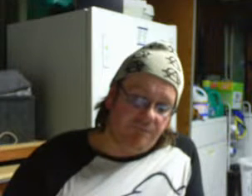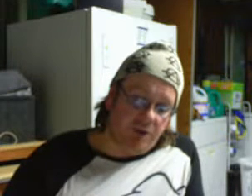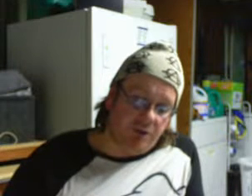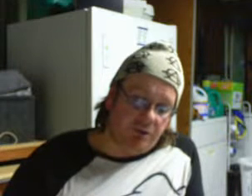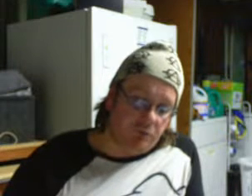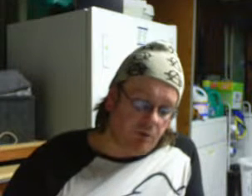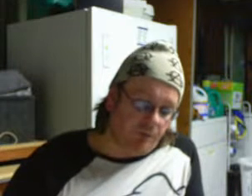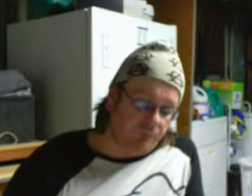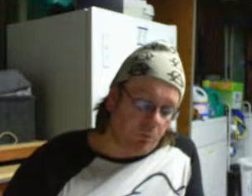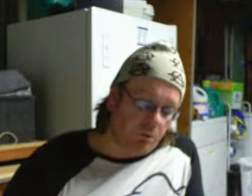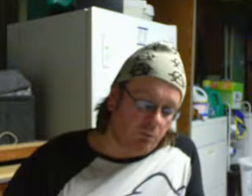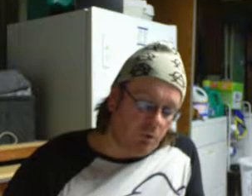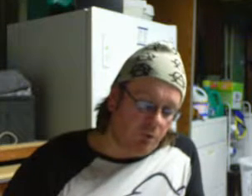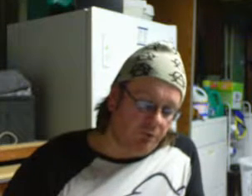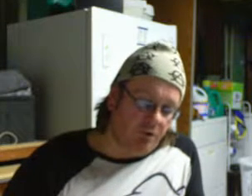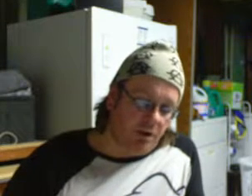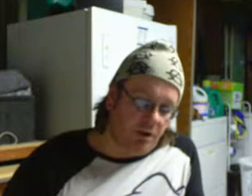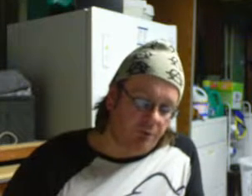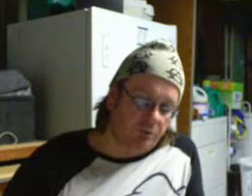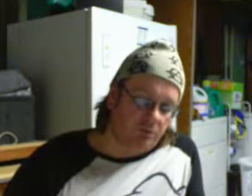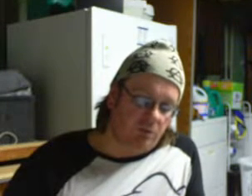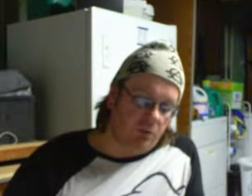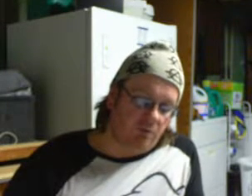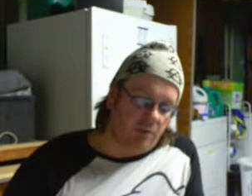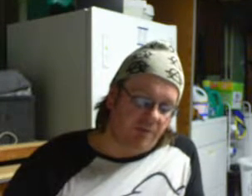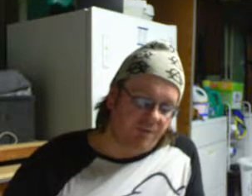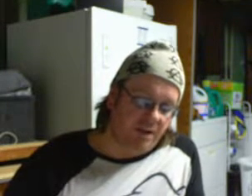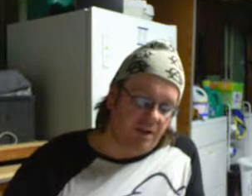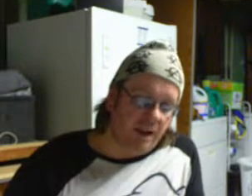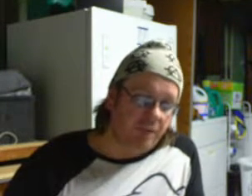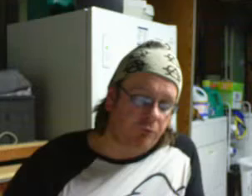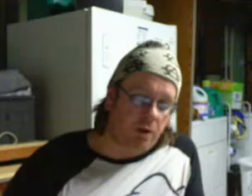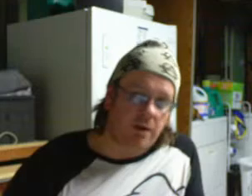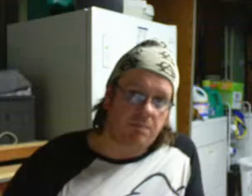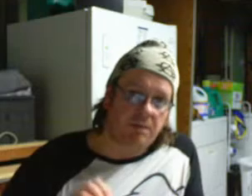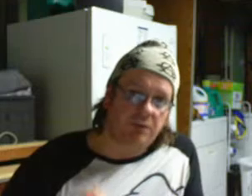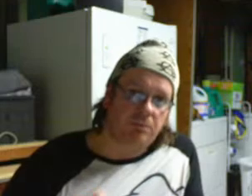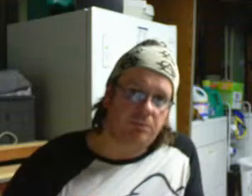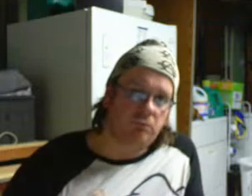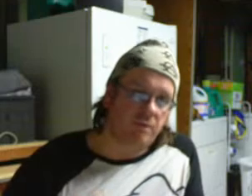and drunk of pouring waters under the soles of my feet. I have dried up Egypt's rivers.